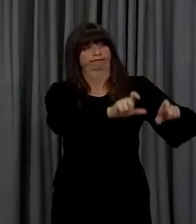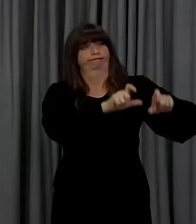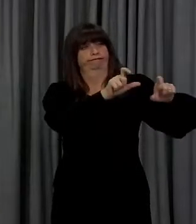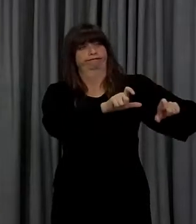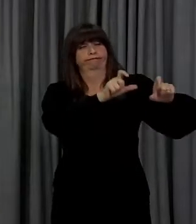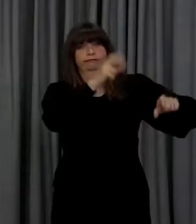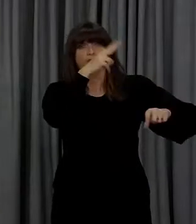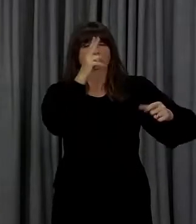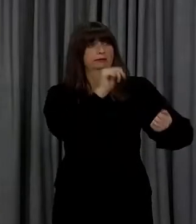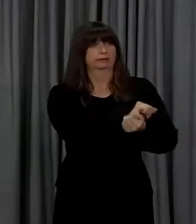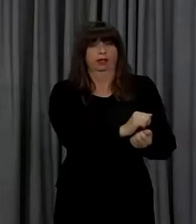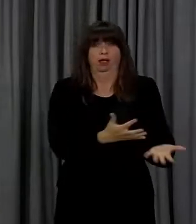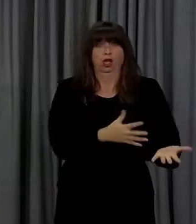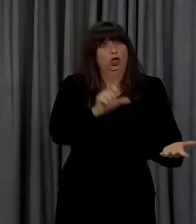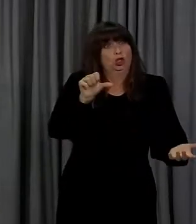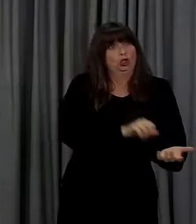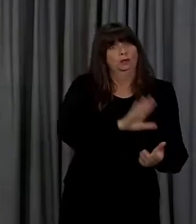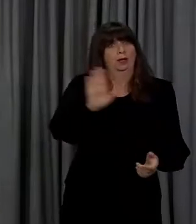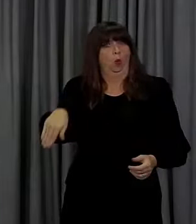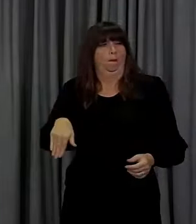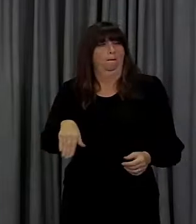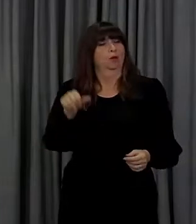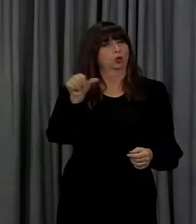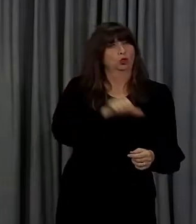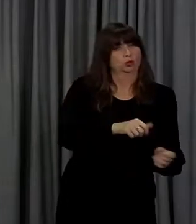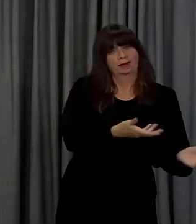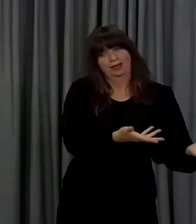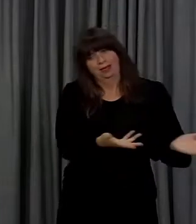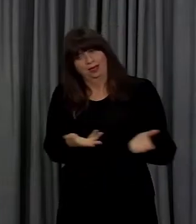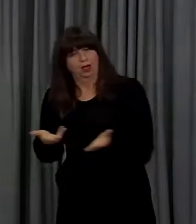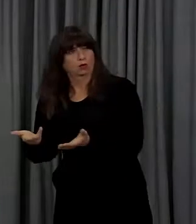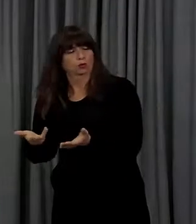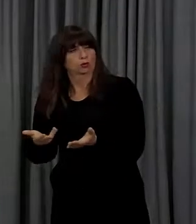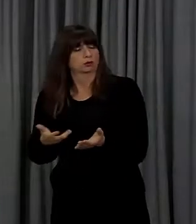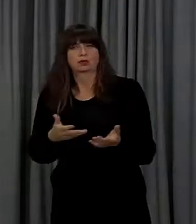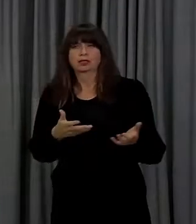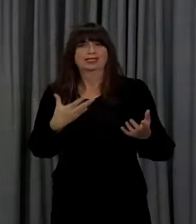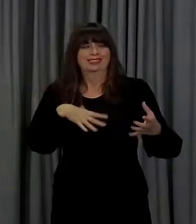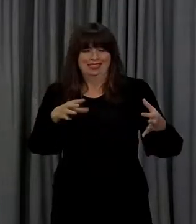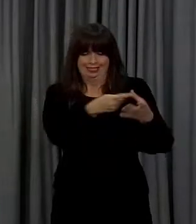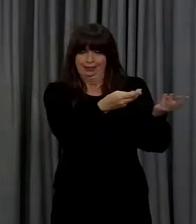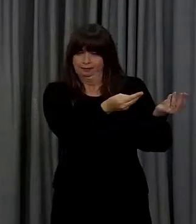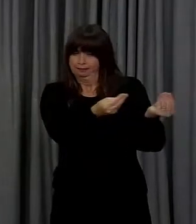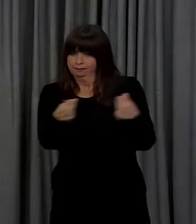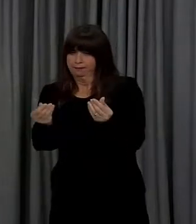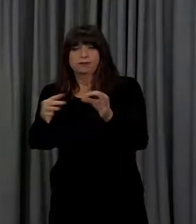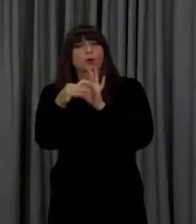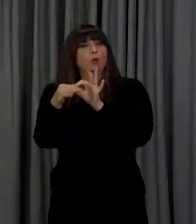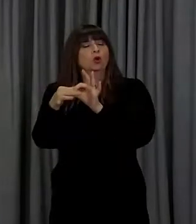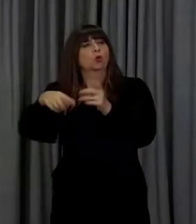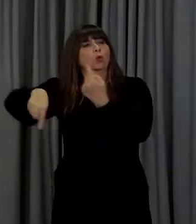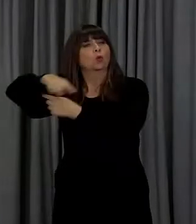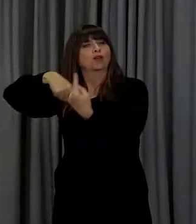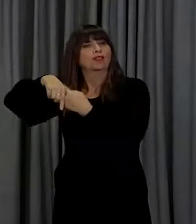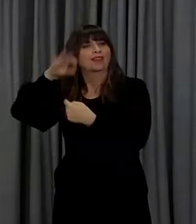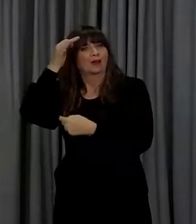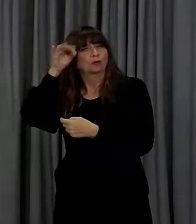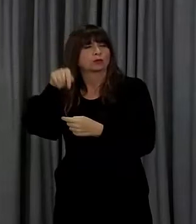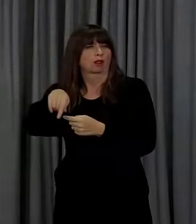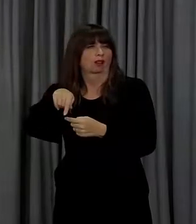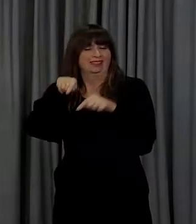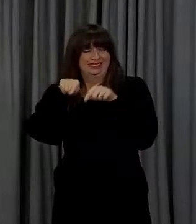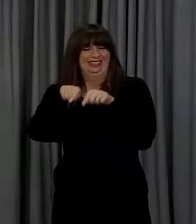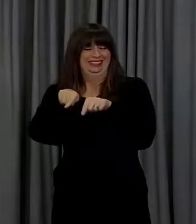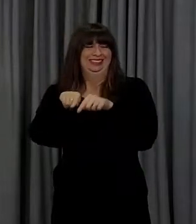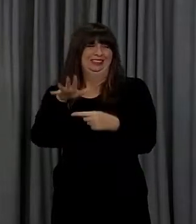need to be out in their communities. So trying to reinforce that support within the communities, working with local authorities is crucial this